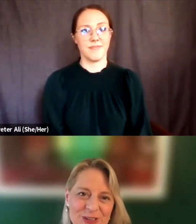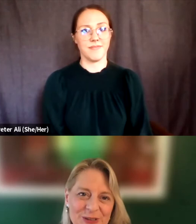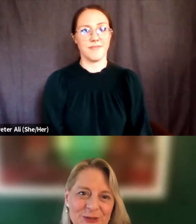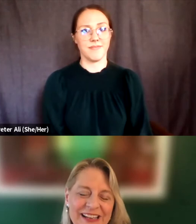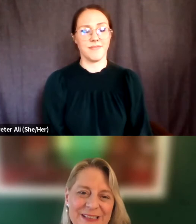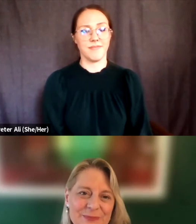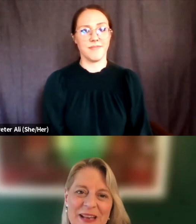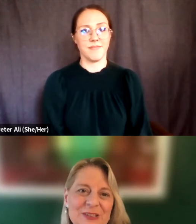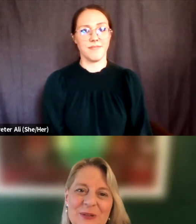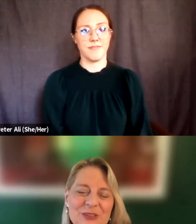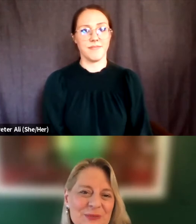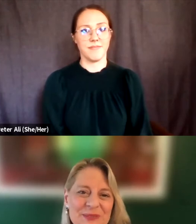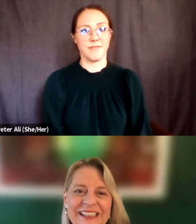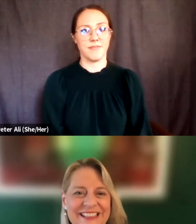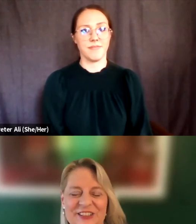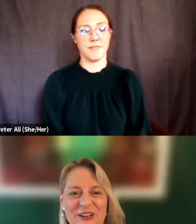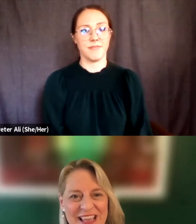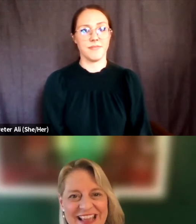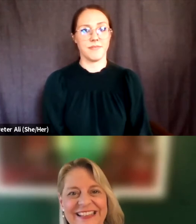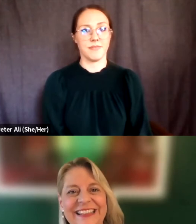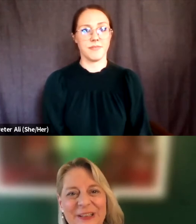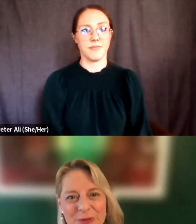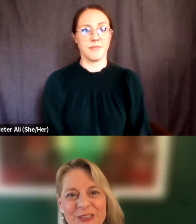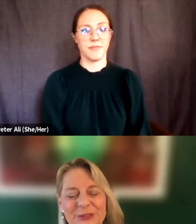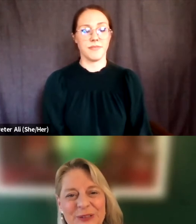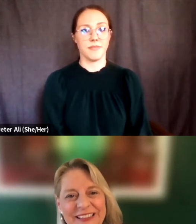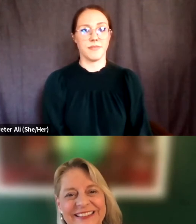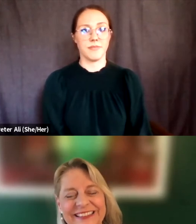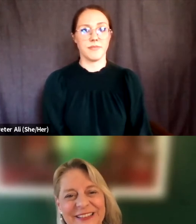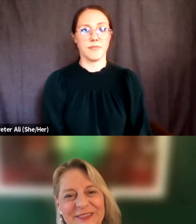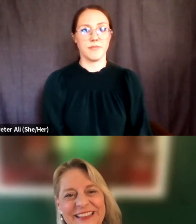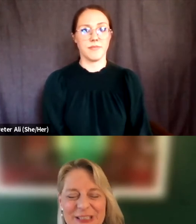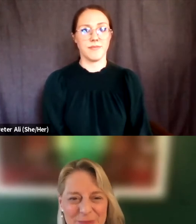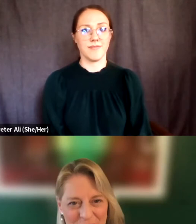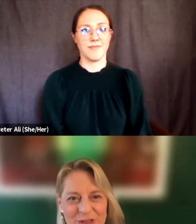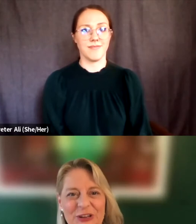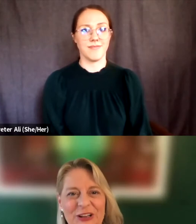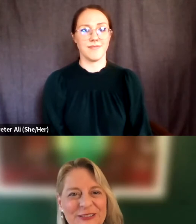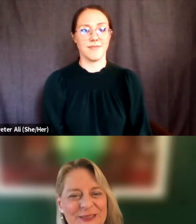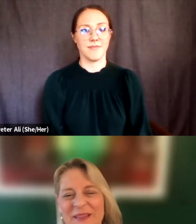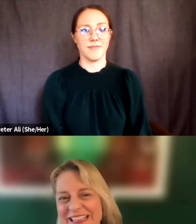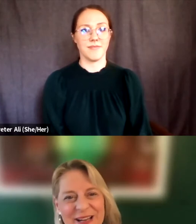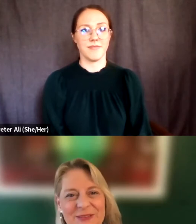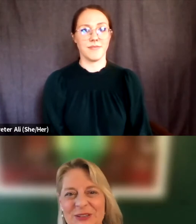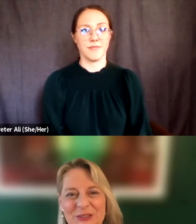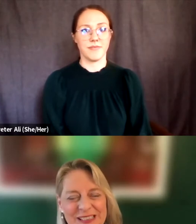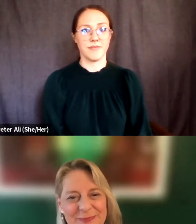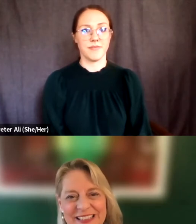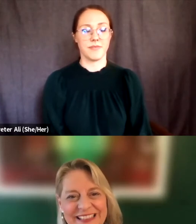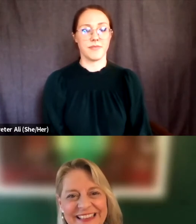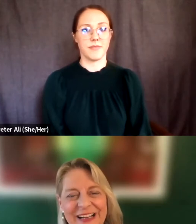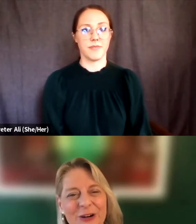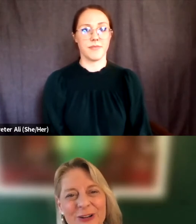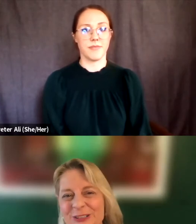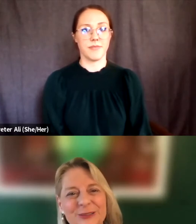much to you. And it's meant so much to me to share that with you. And, you know, you brought your daughter many times to the green